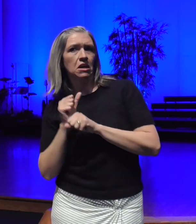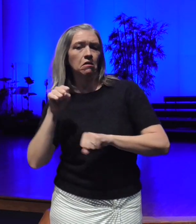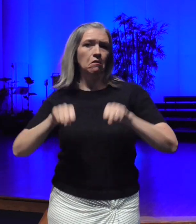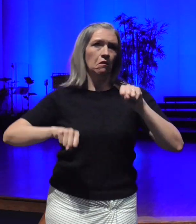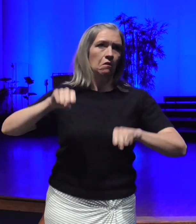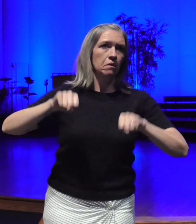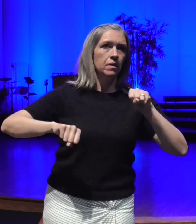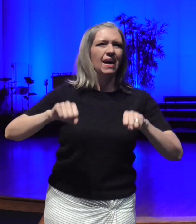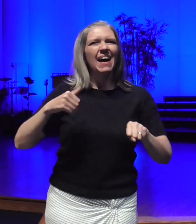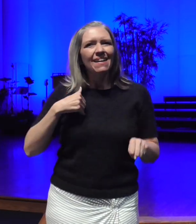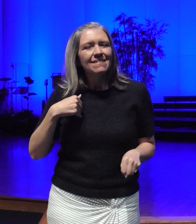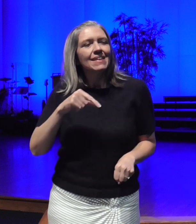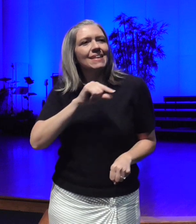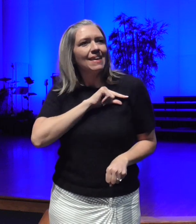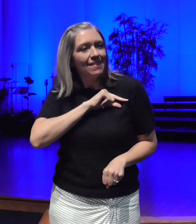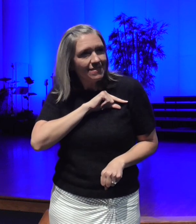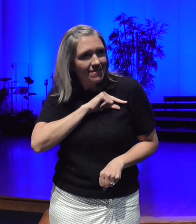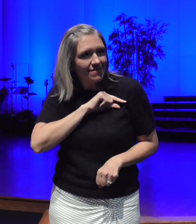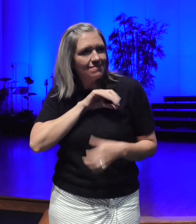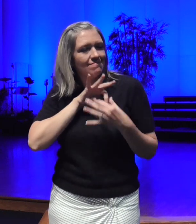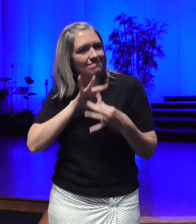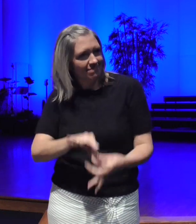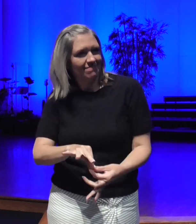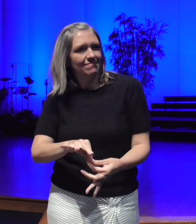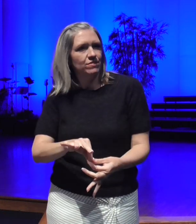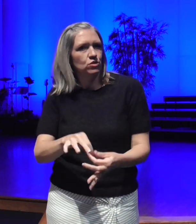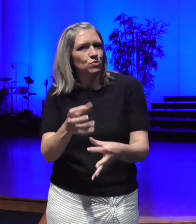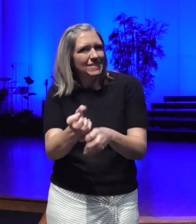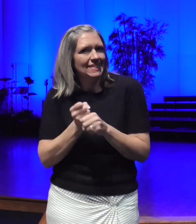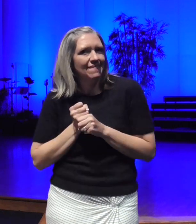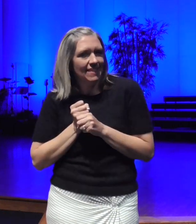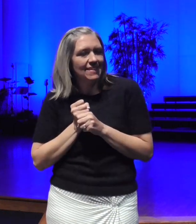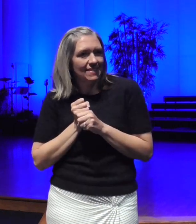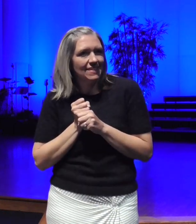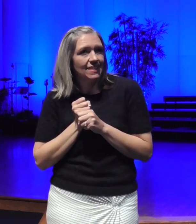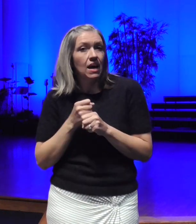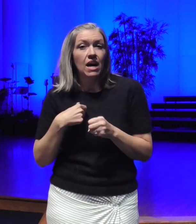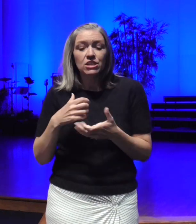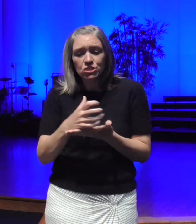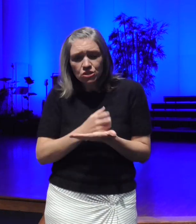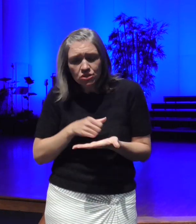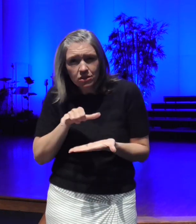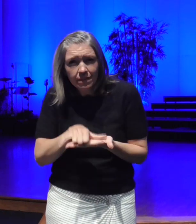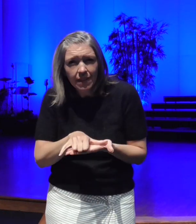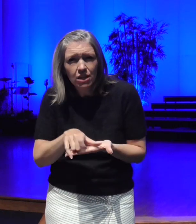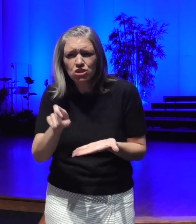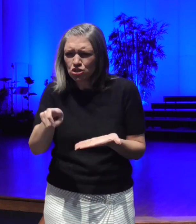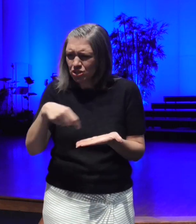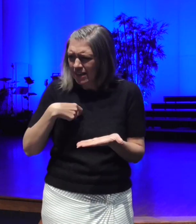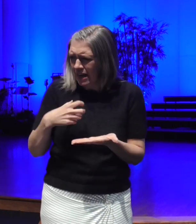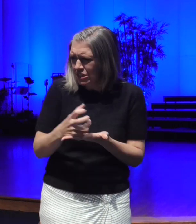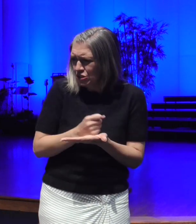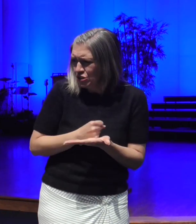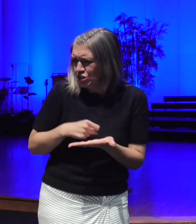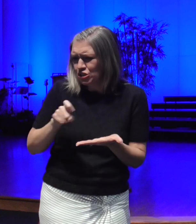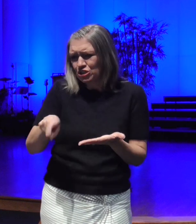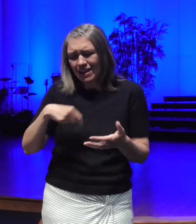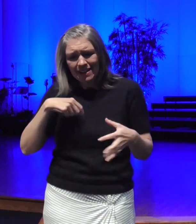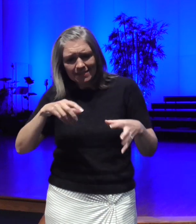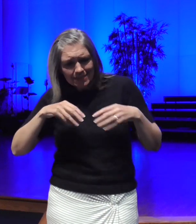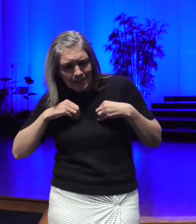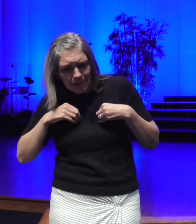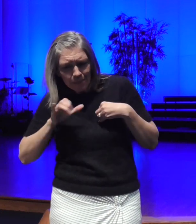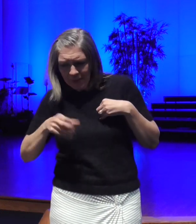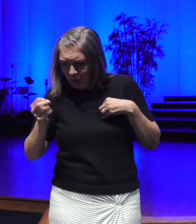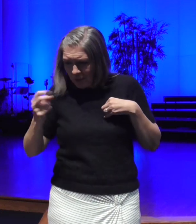have guilt about being a receiver. Do I deserve it? Should I accept that?